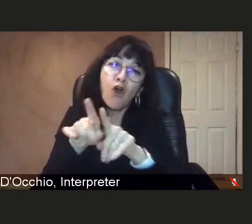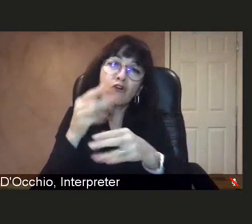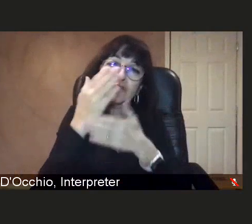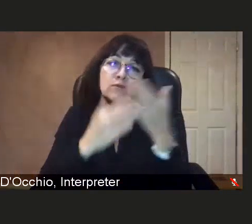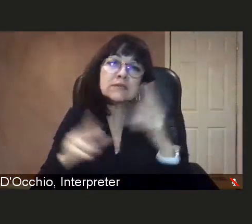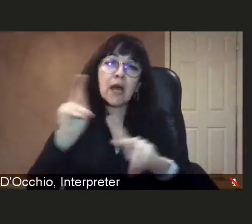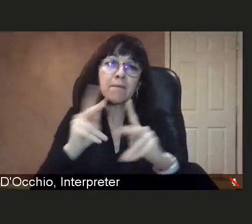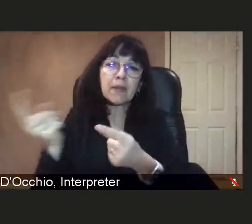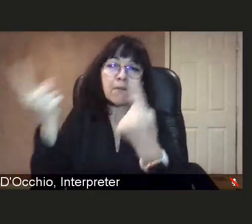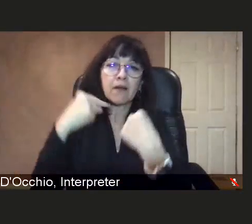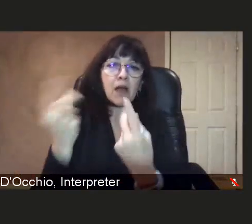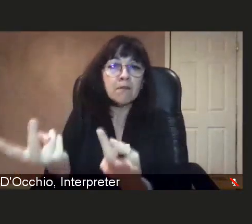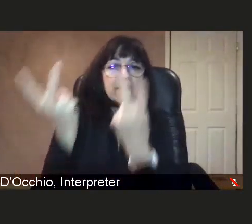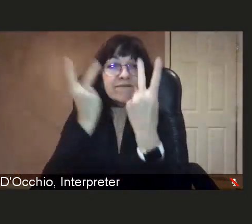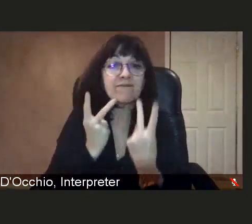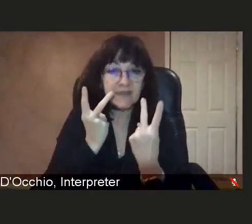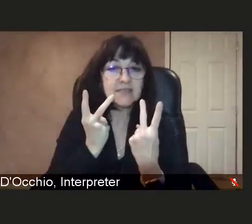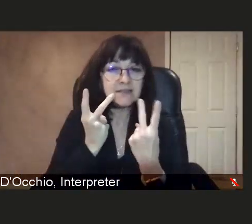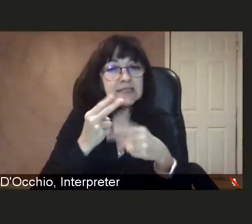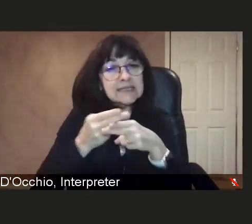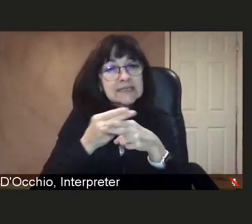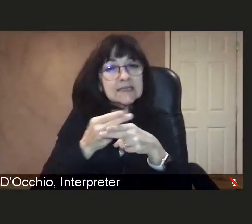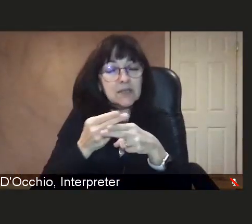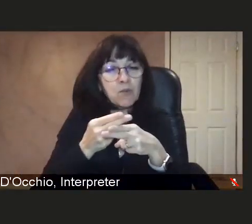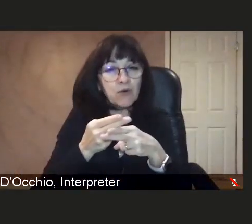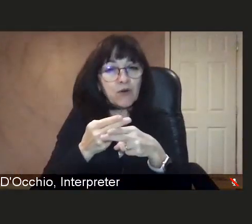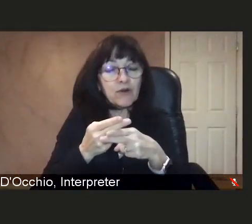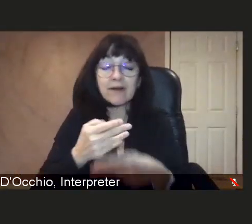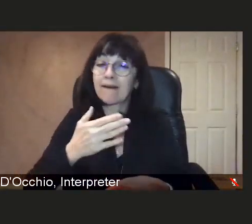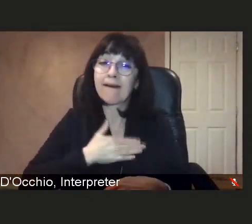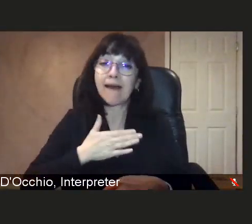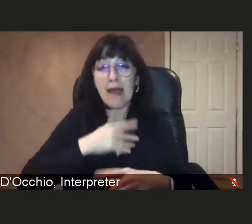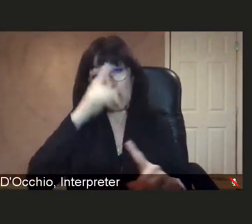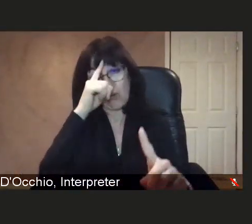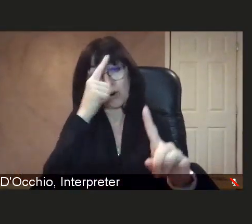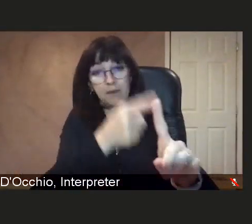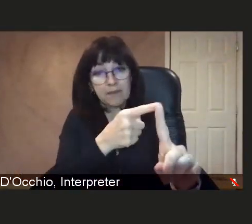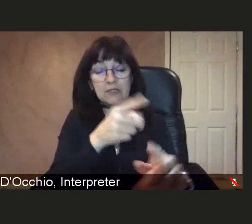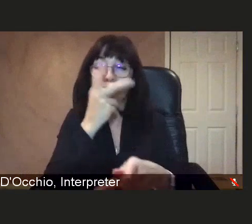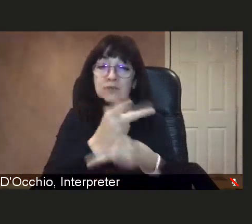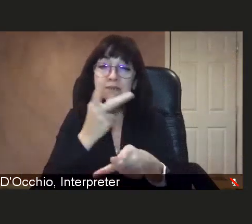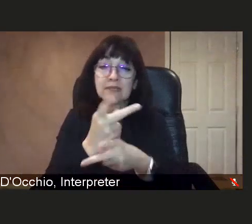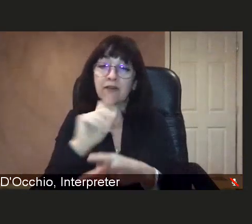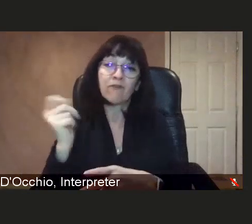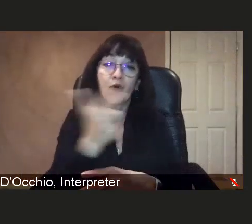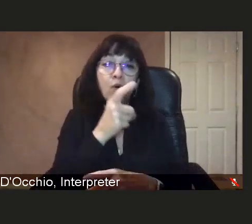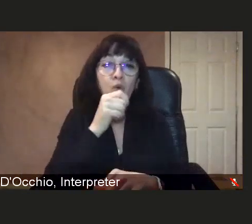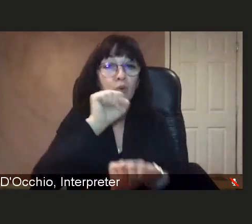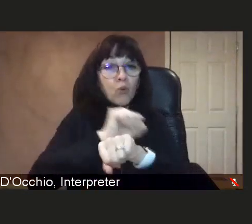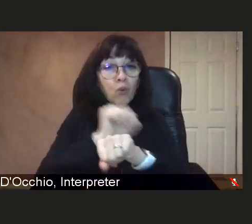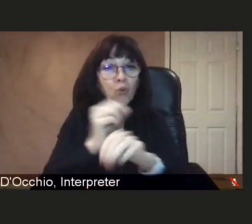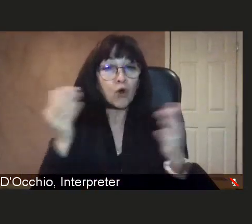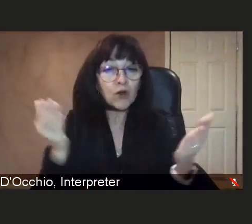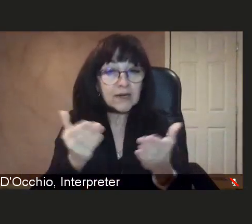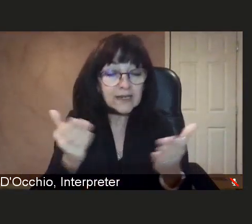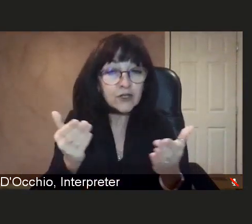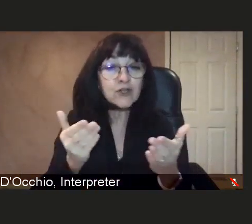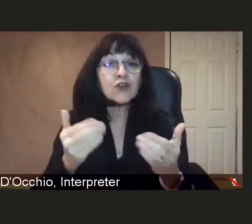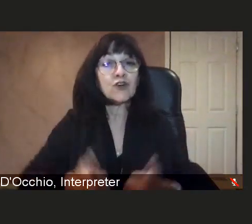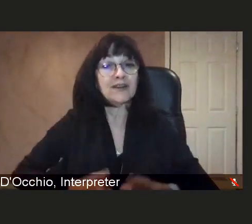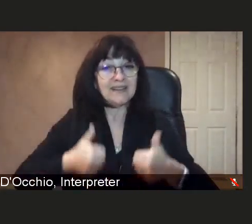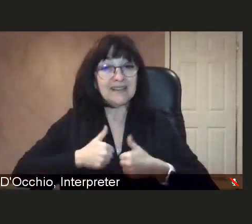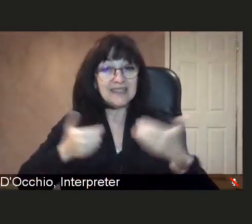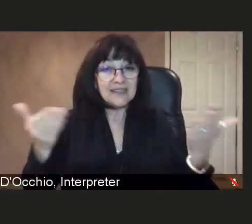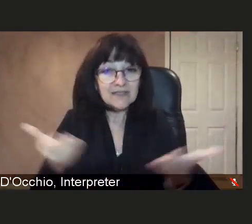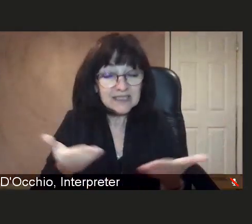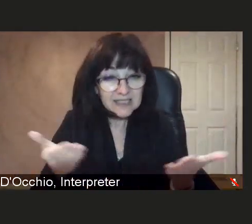visit. Our mission at Beebe Healthcare is to take care of everybody who works here, lives here, and visits here. And so